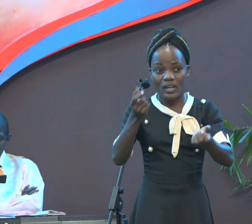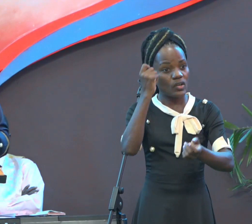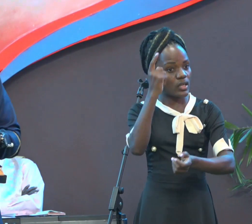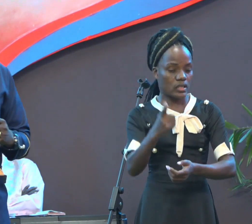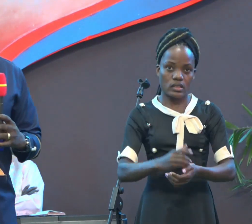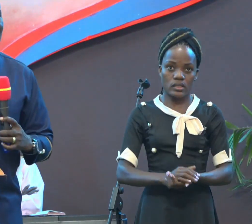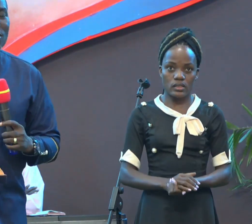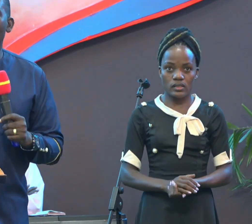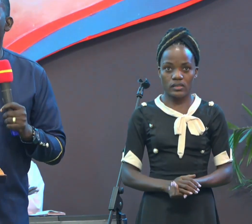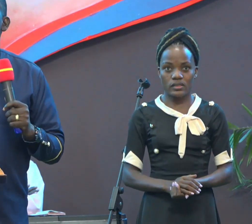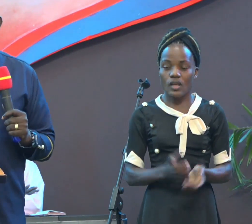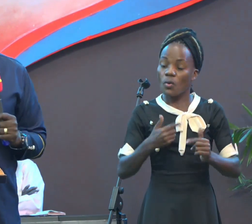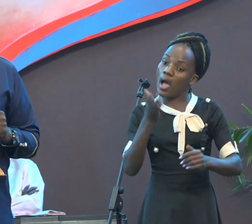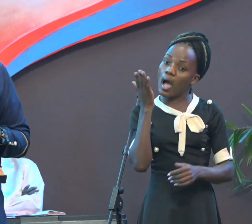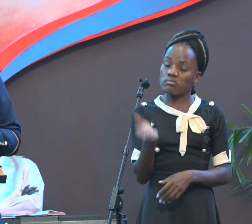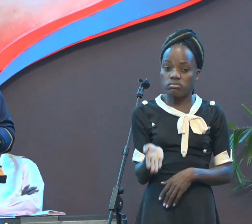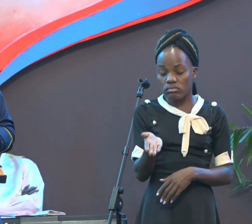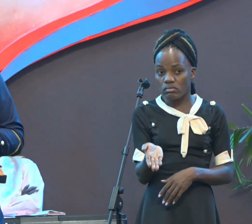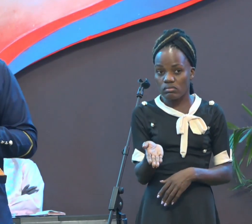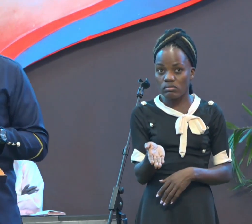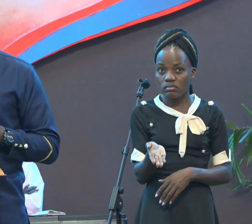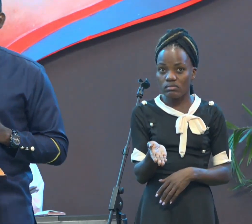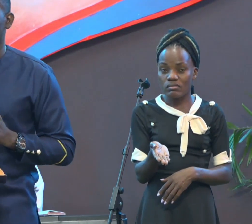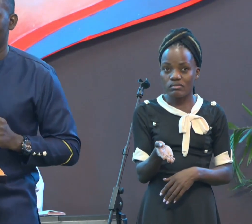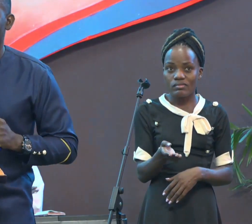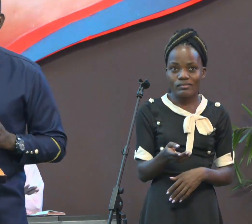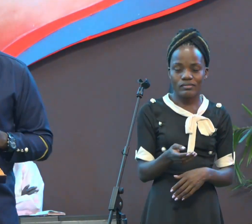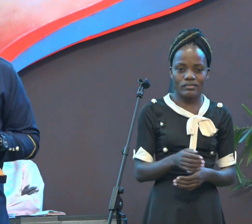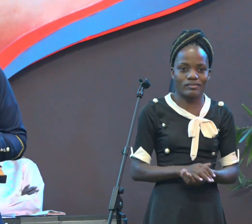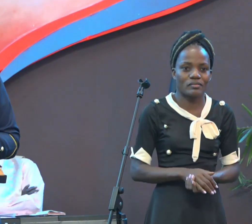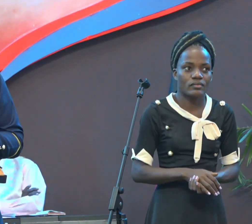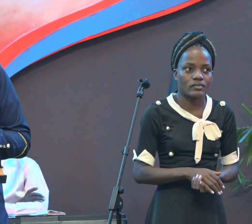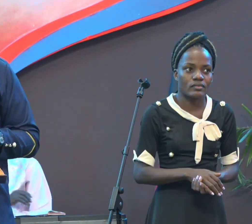not understand. Tuli awo. We are just there. Koko ya mutamivu.